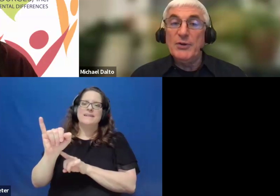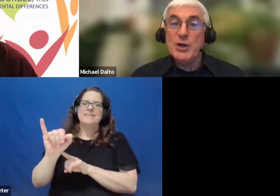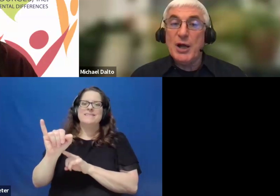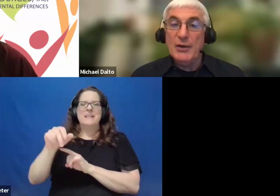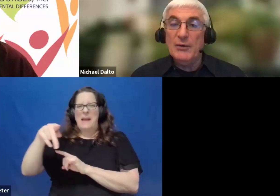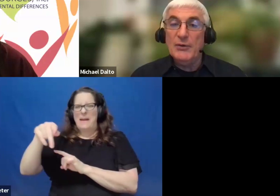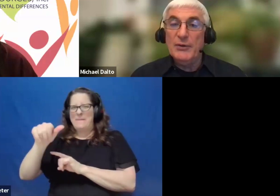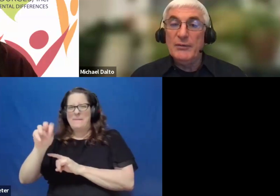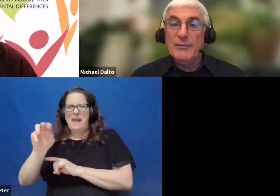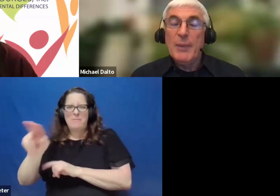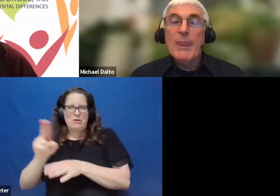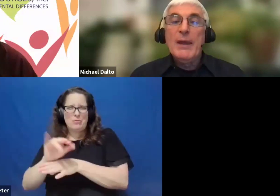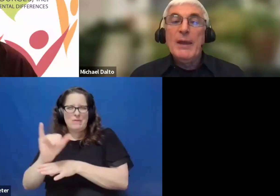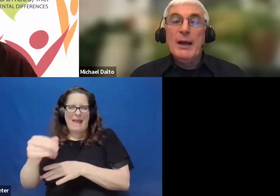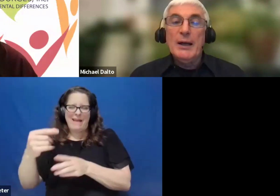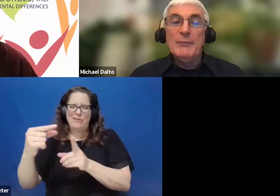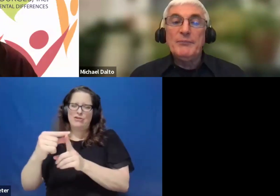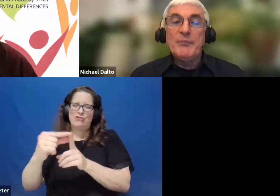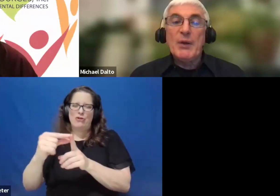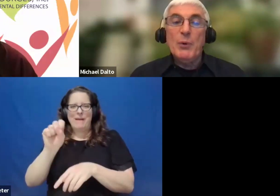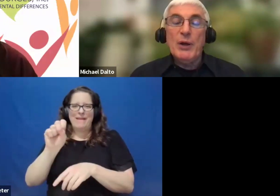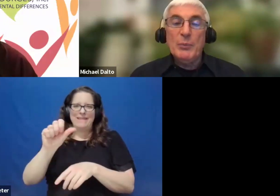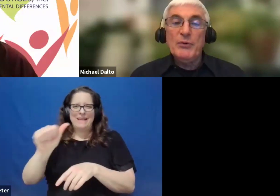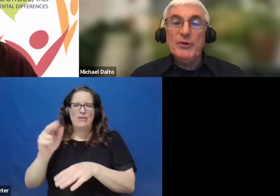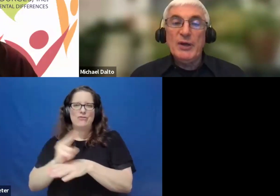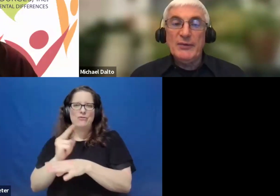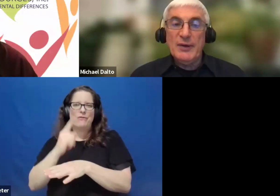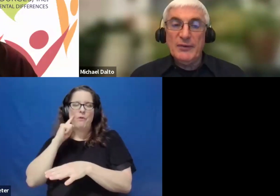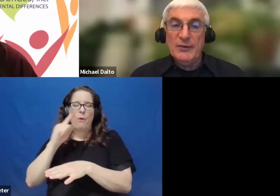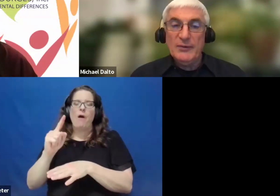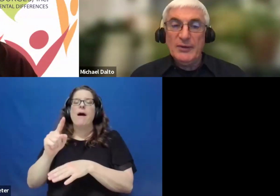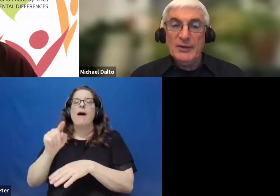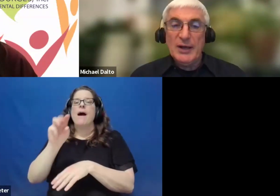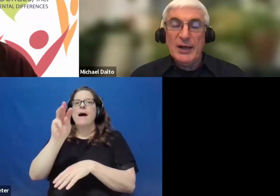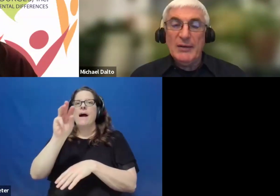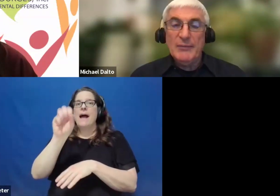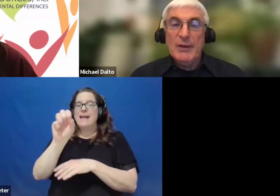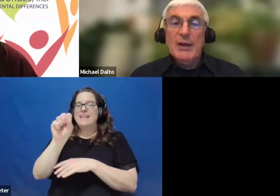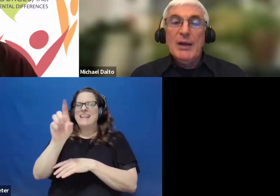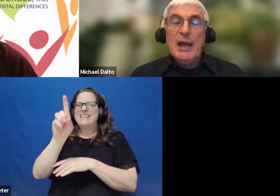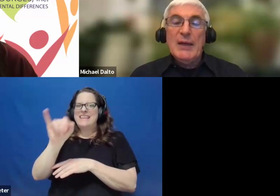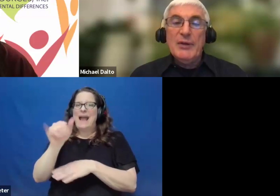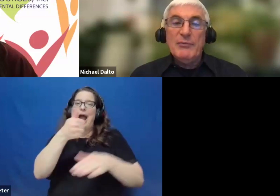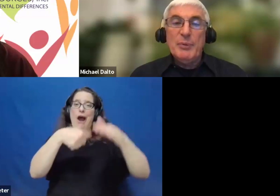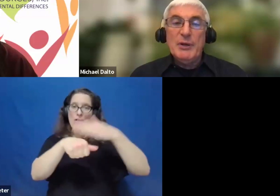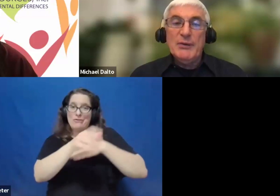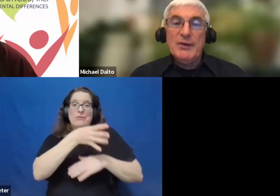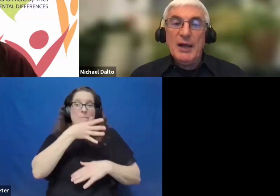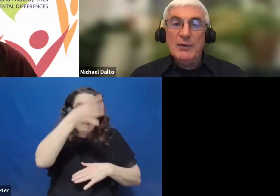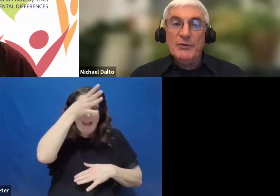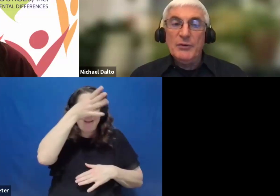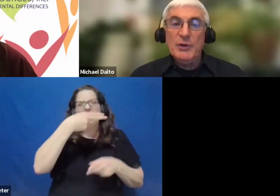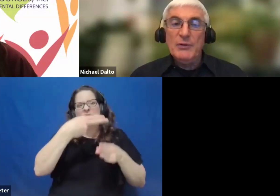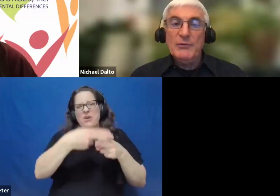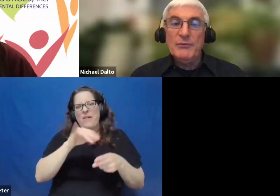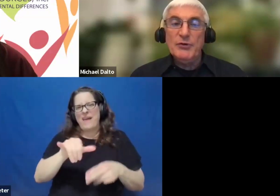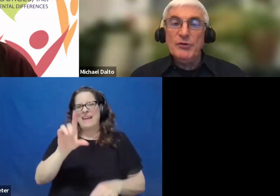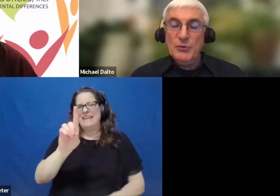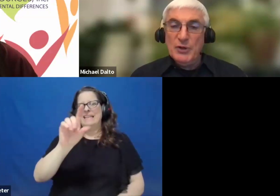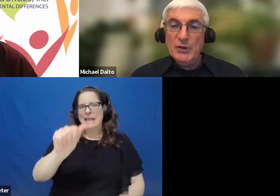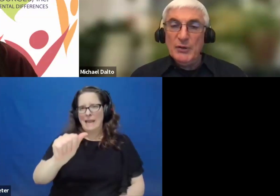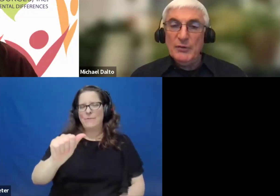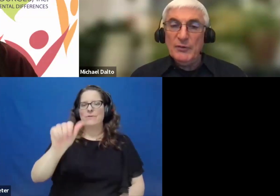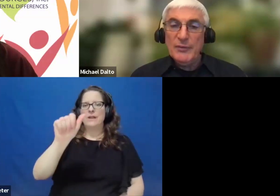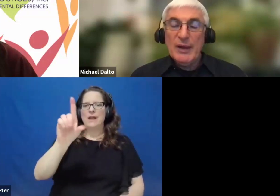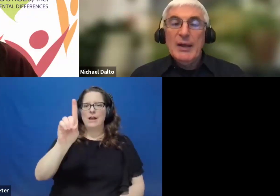adult child. When a person gets SSDI and they've been entitled to it for